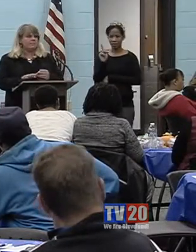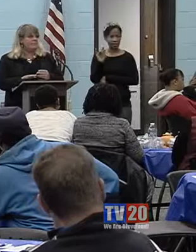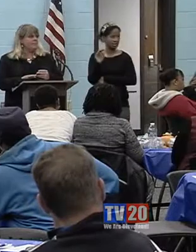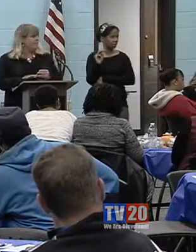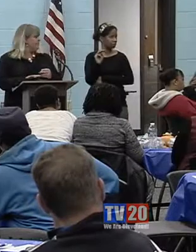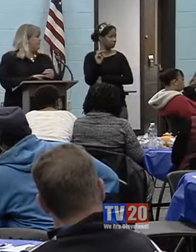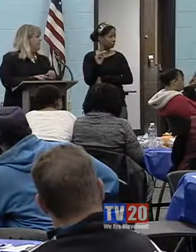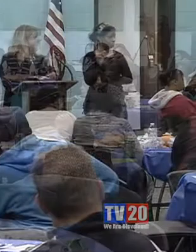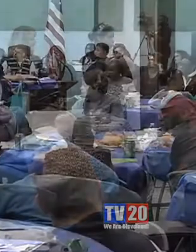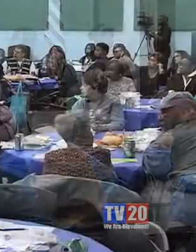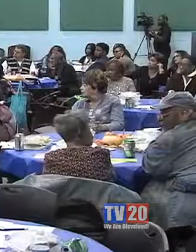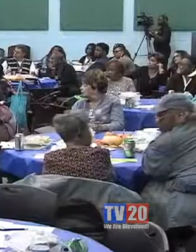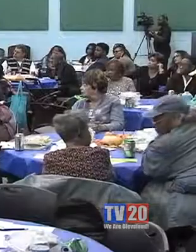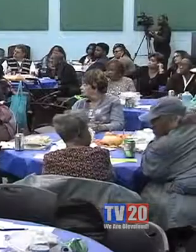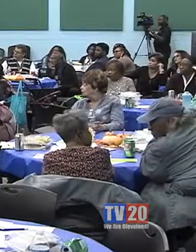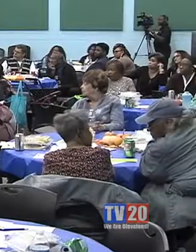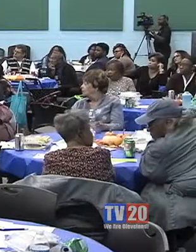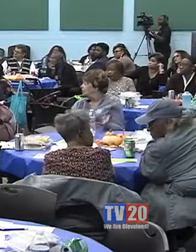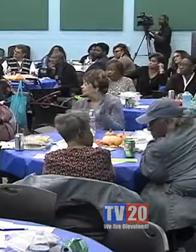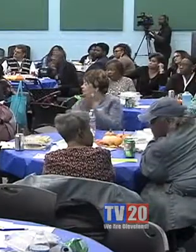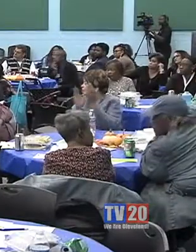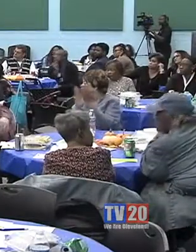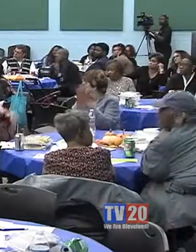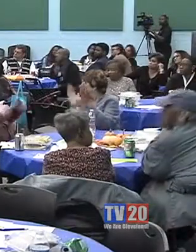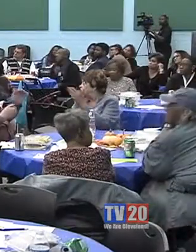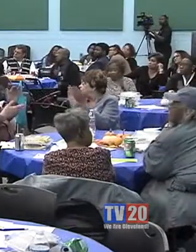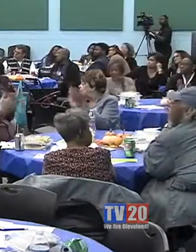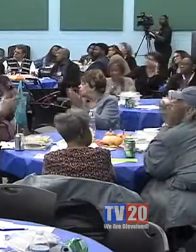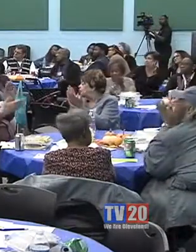Kim? Bob.